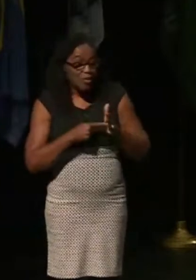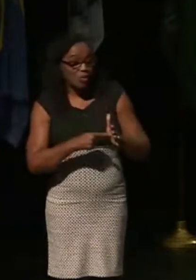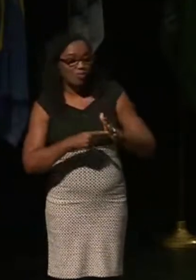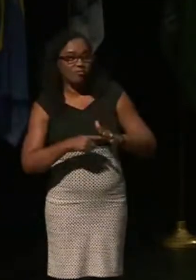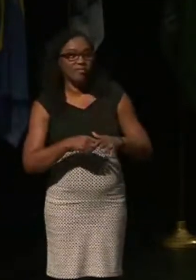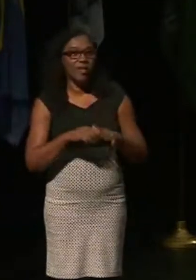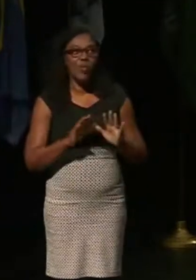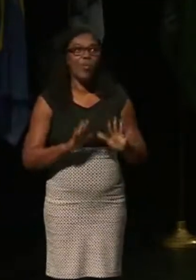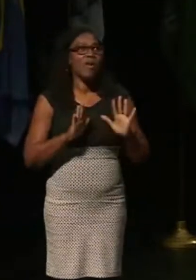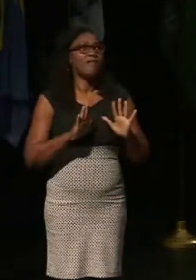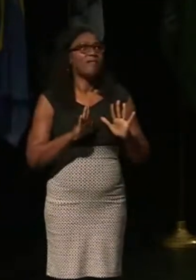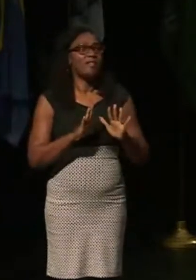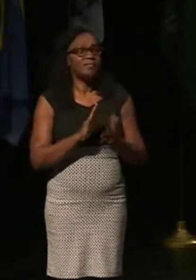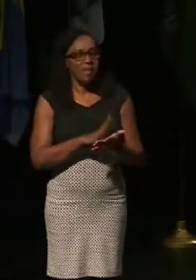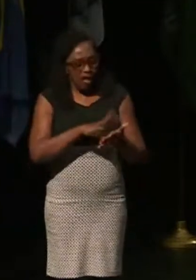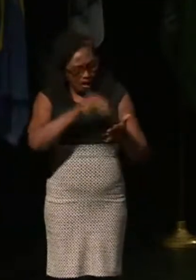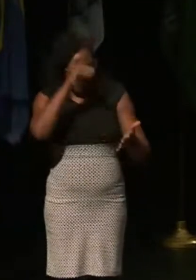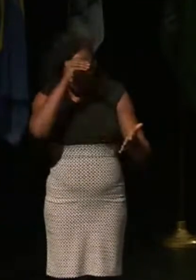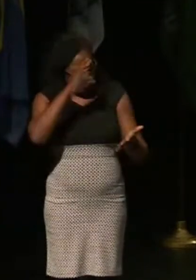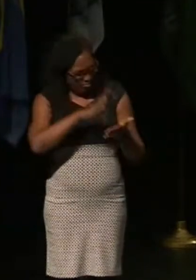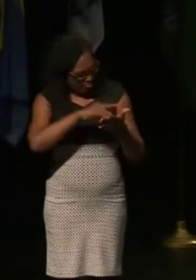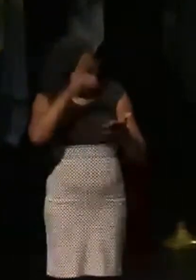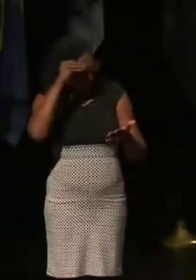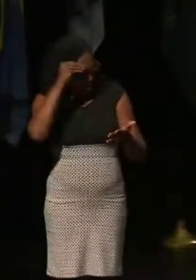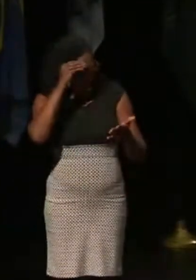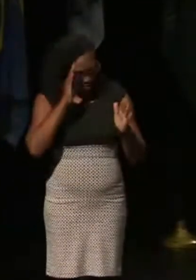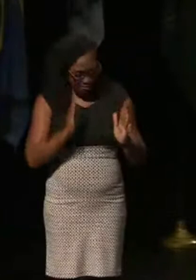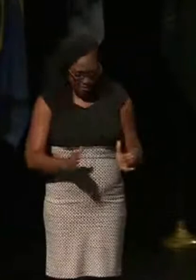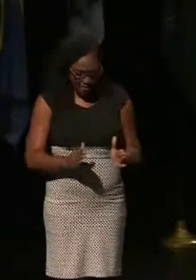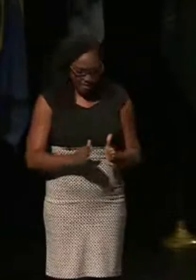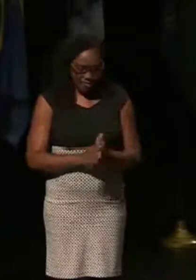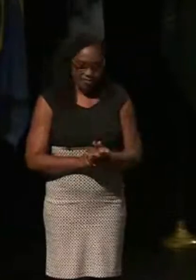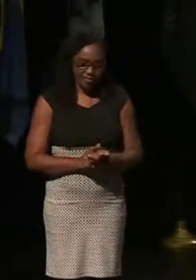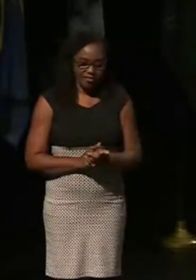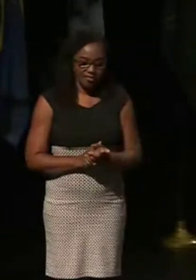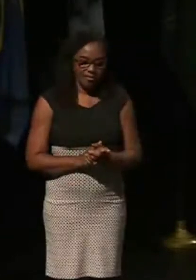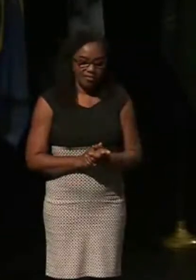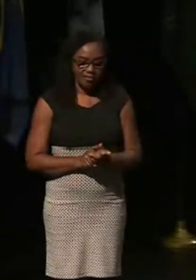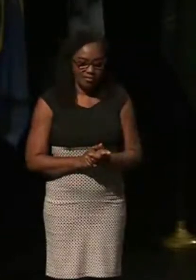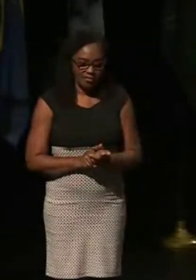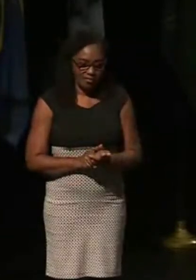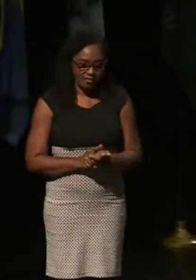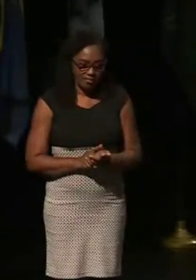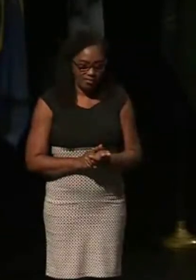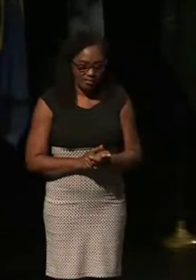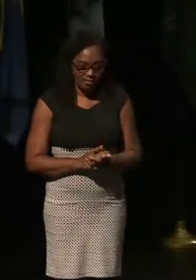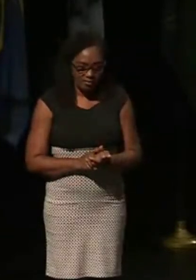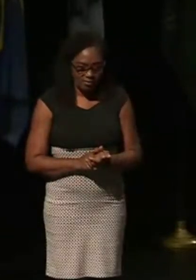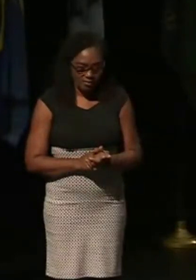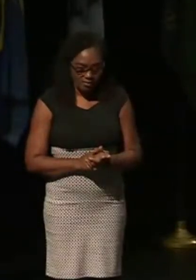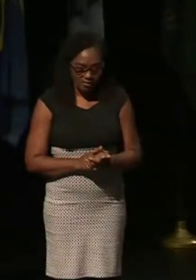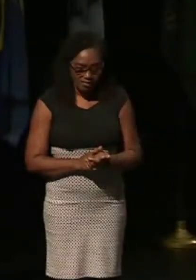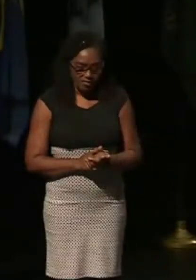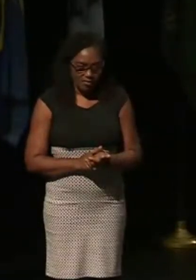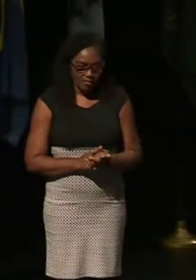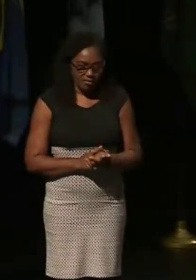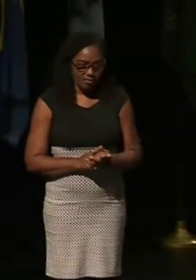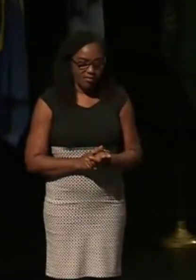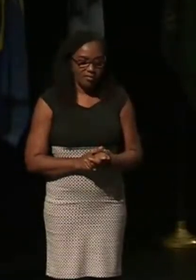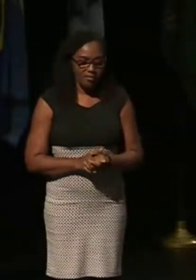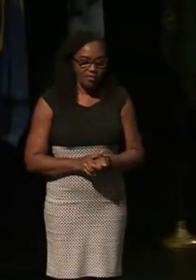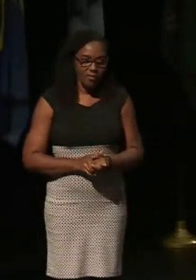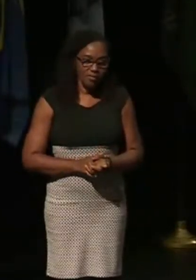learner, and you are now officially a graduate of a very respected entity within the world of